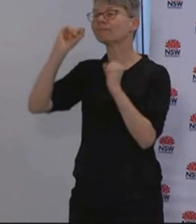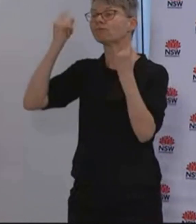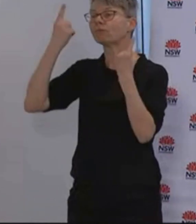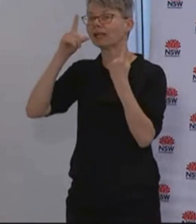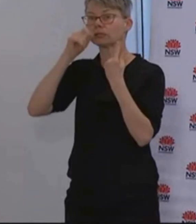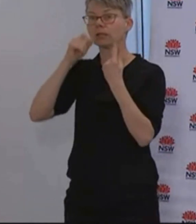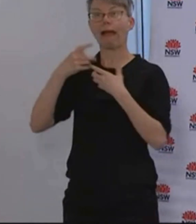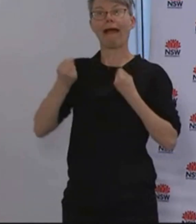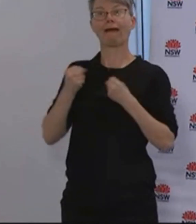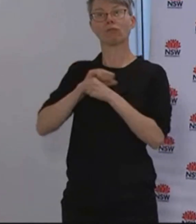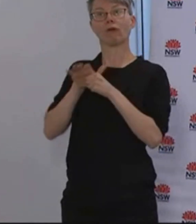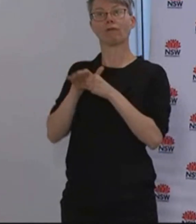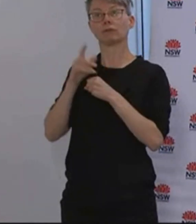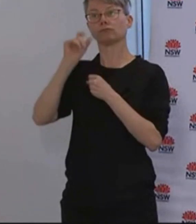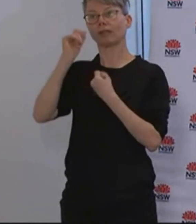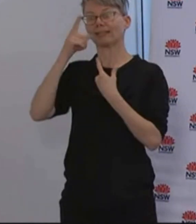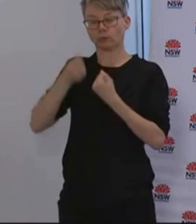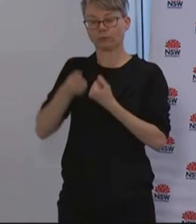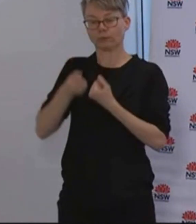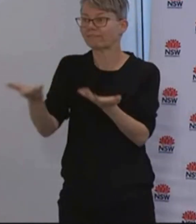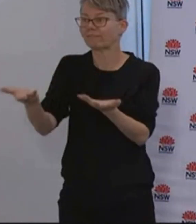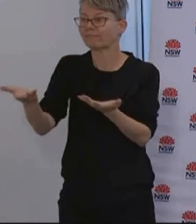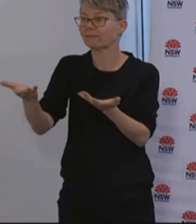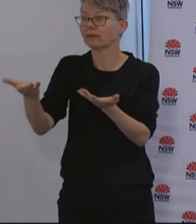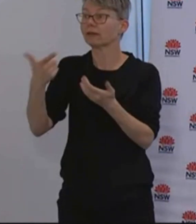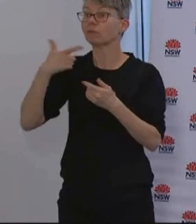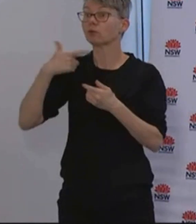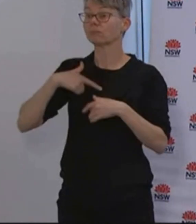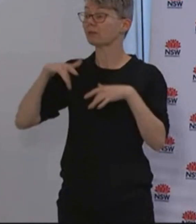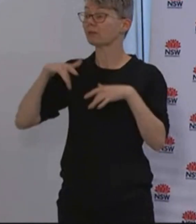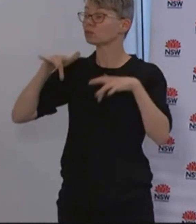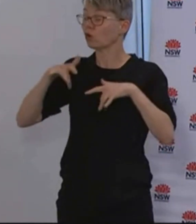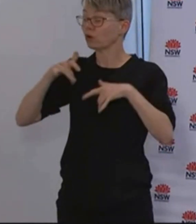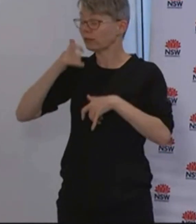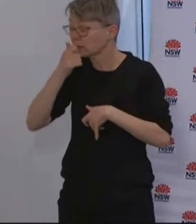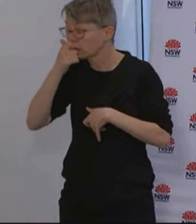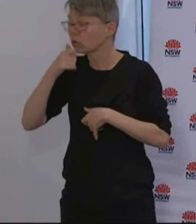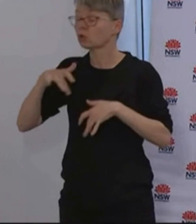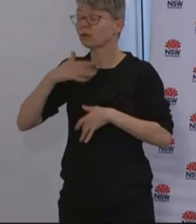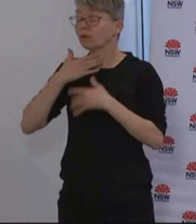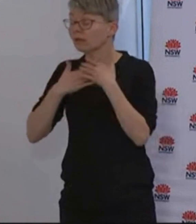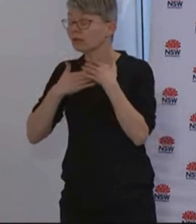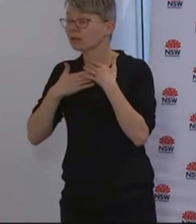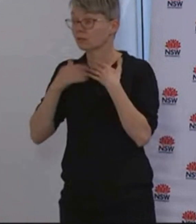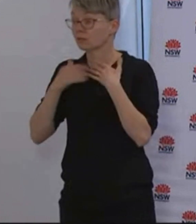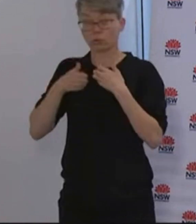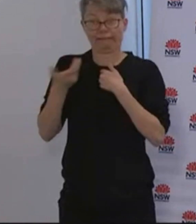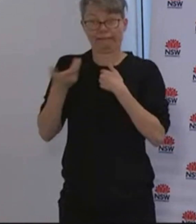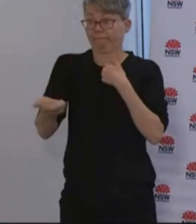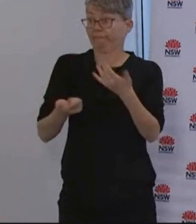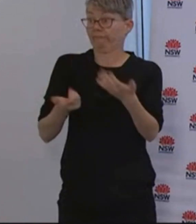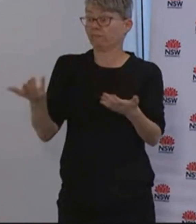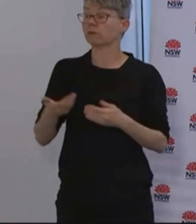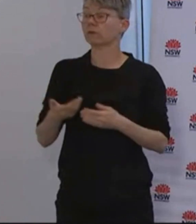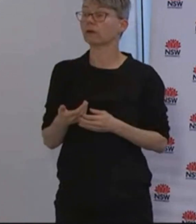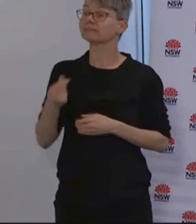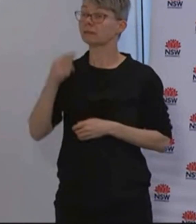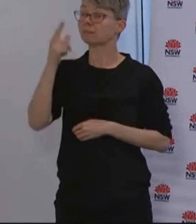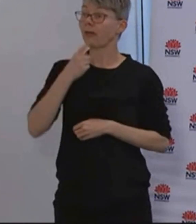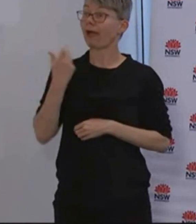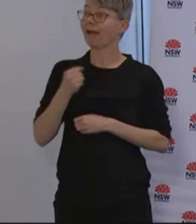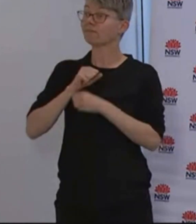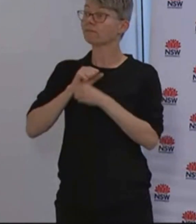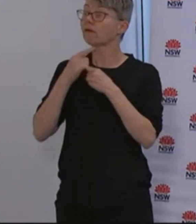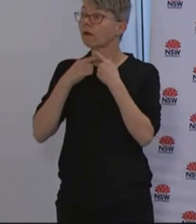period can be before the period prior to onset of symptoms, and some people also had very mild and minimum